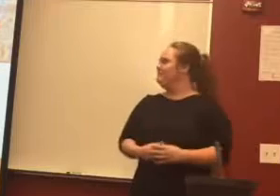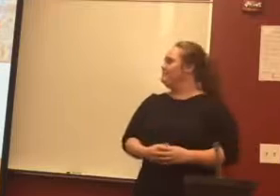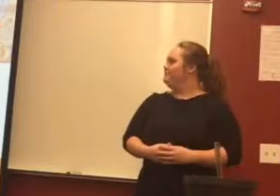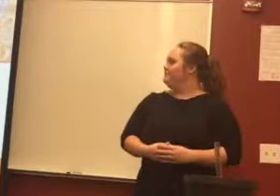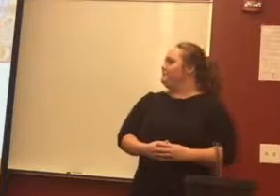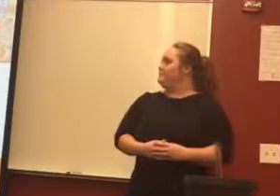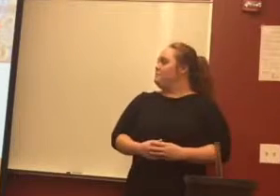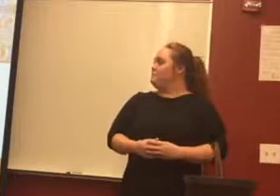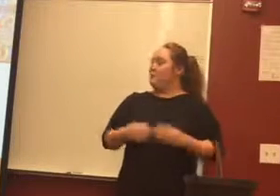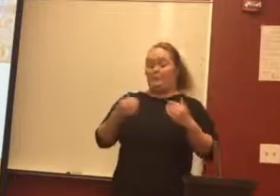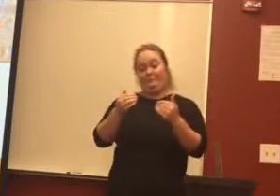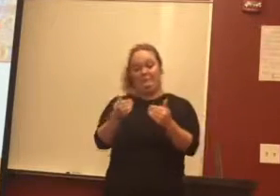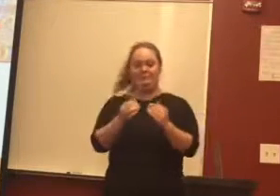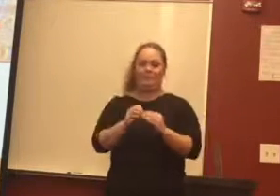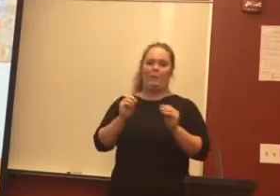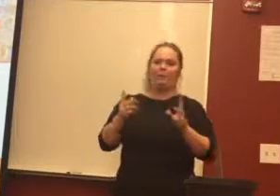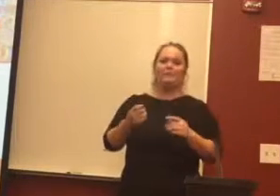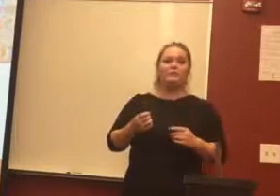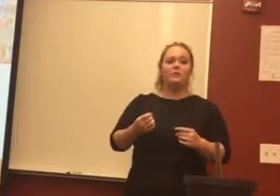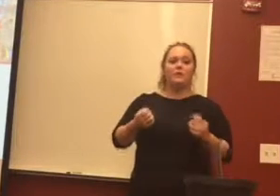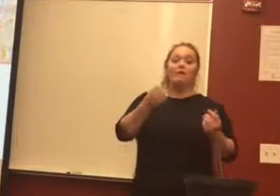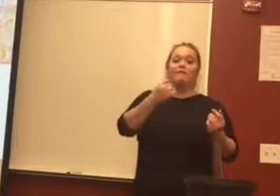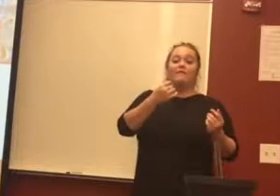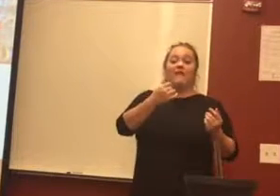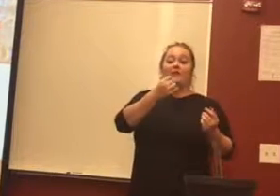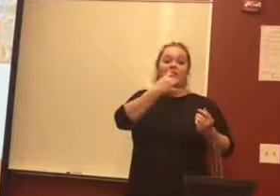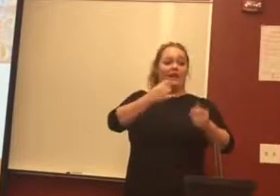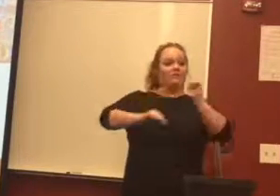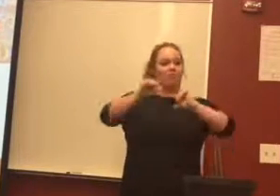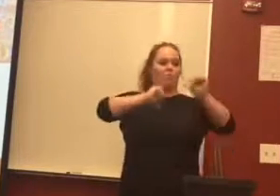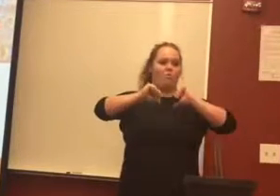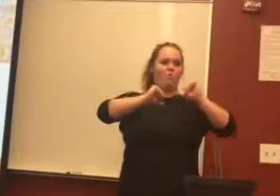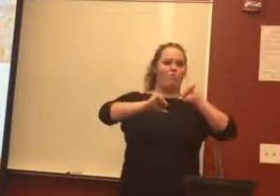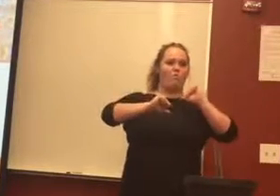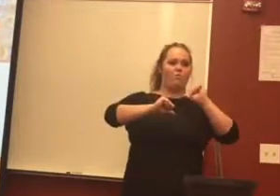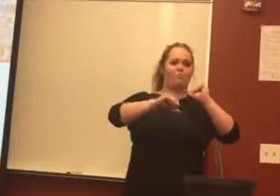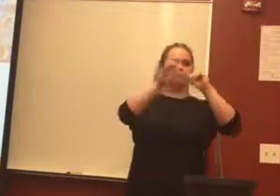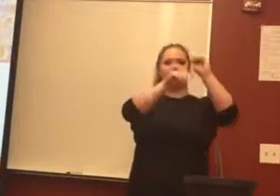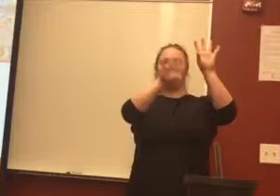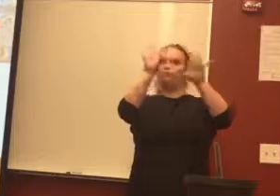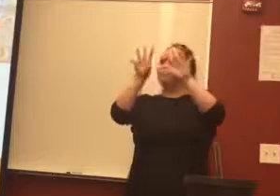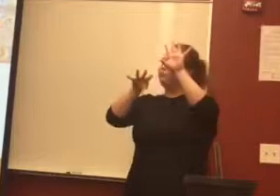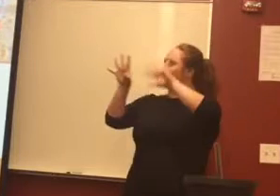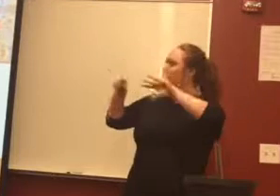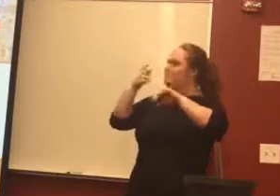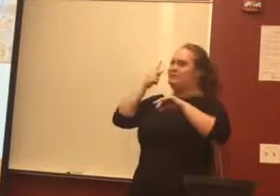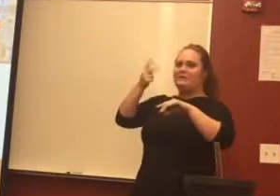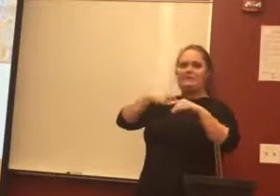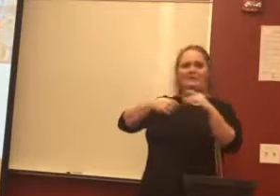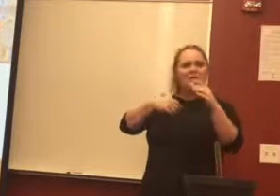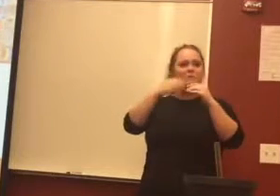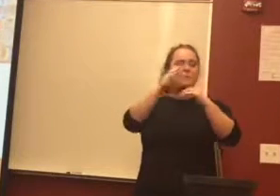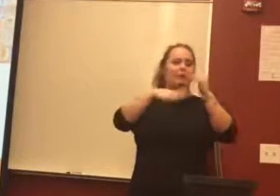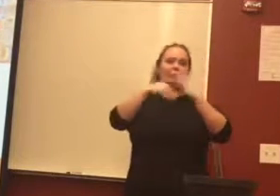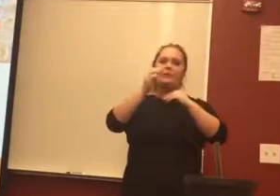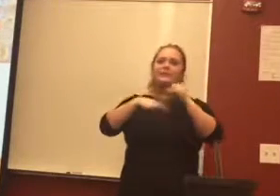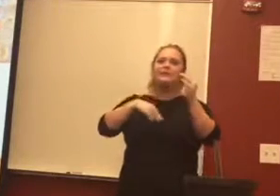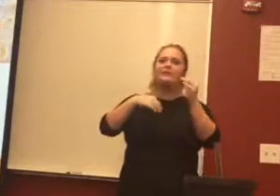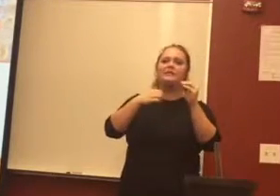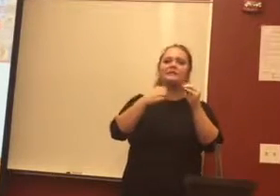it. And they do a light show. So all of you can see the buildings are like different colors, and so it's like, and